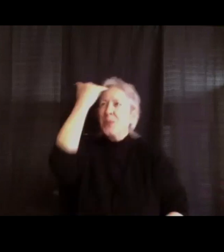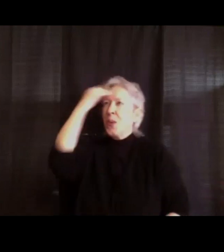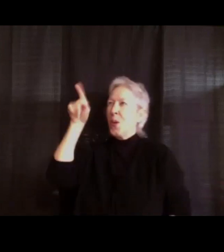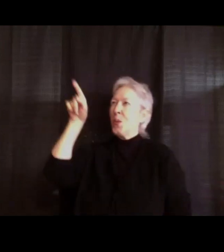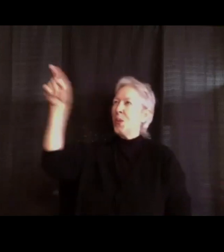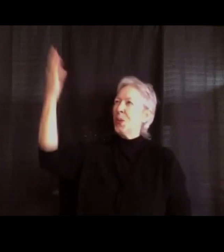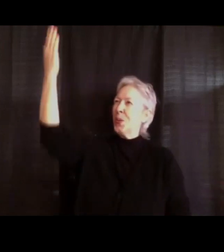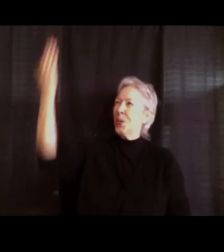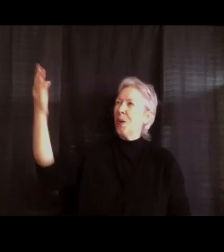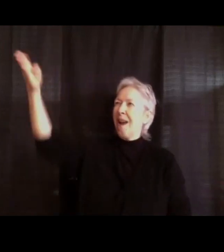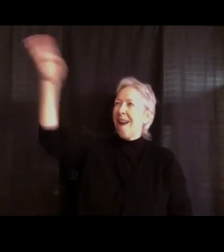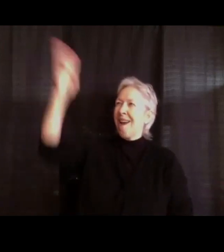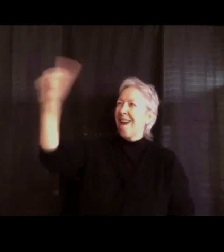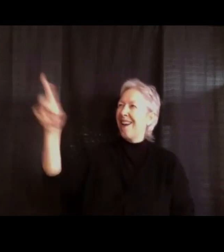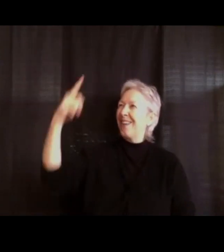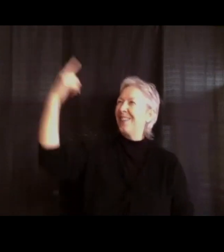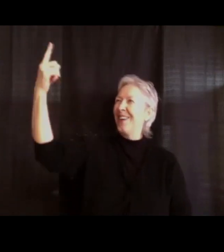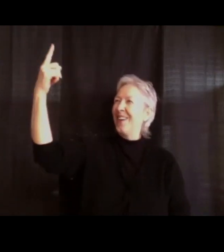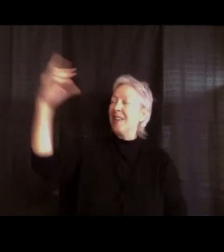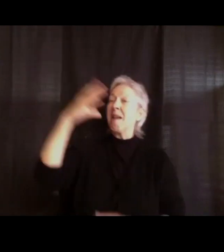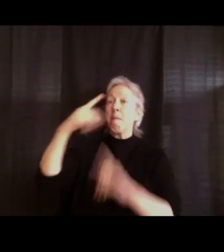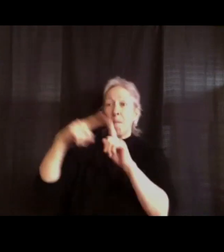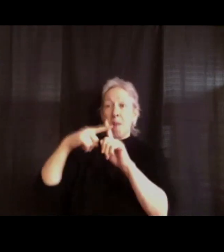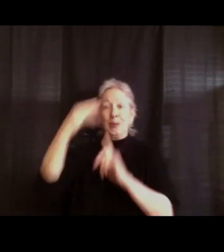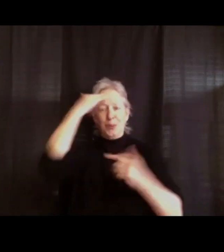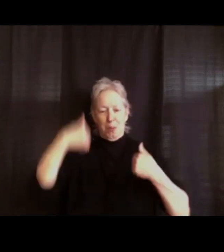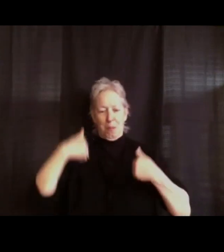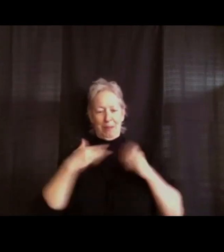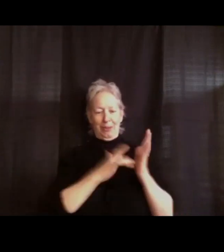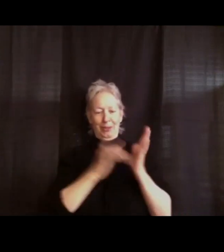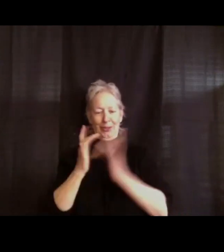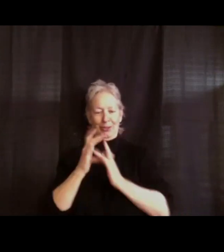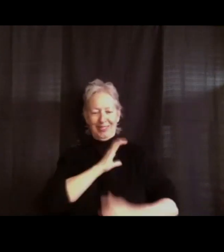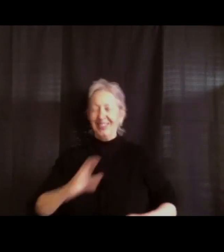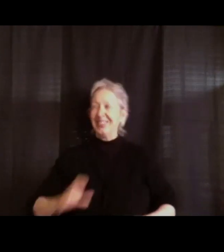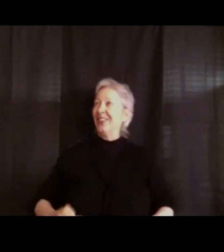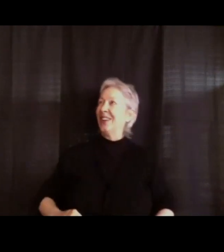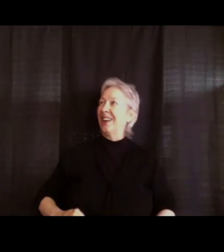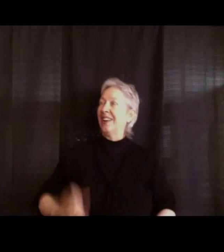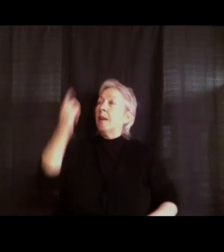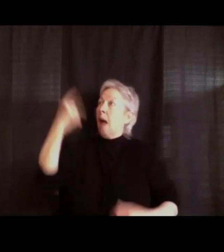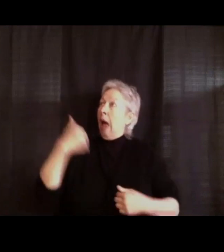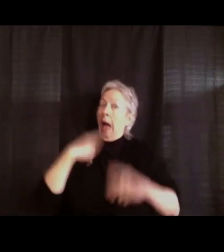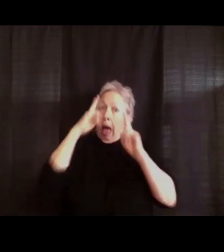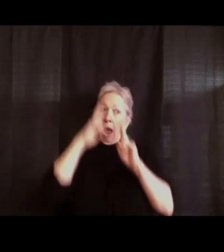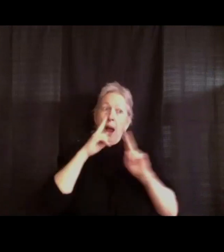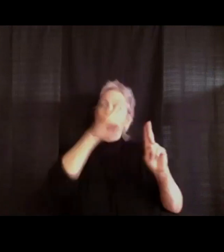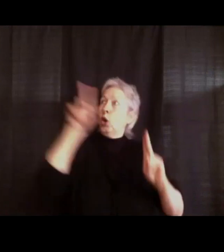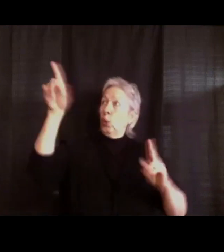Jesus Christ, whom you have sent. I glorified you on earth by finishing the work that you gave me to